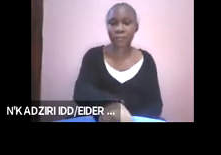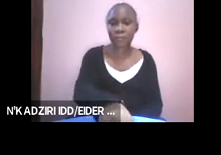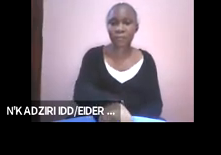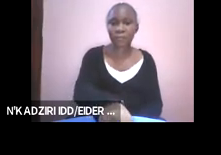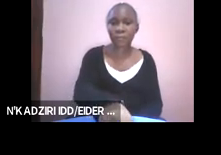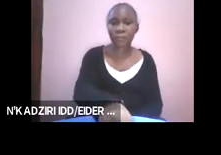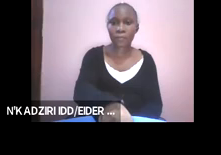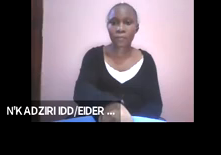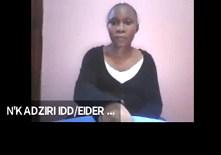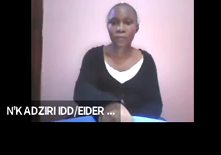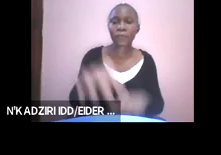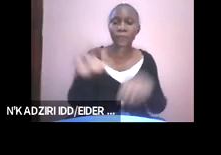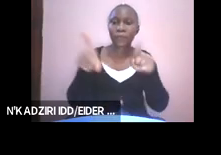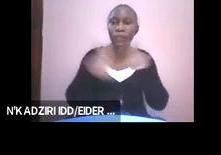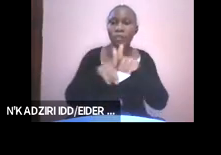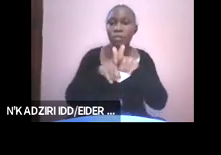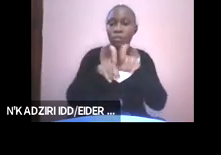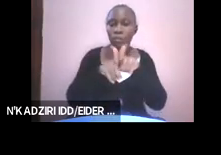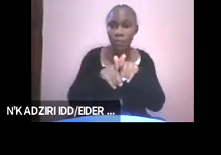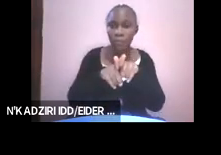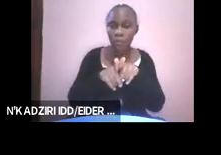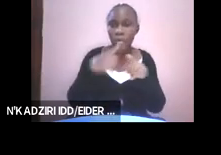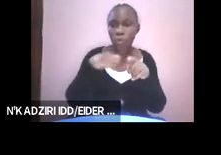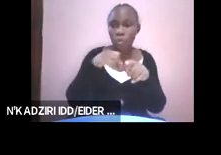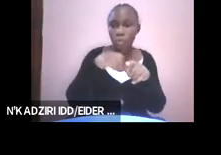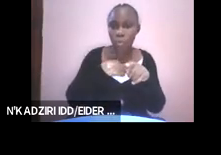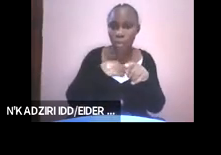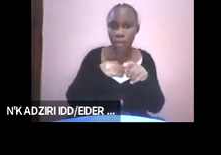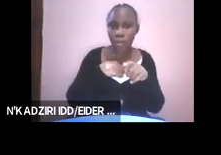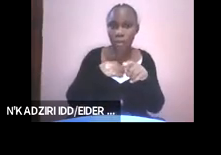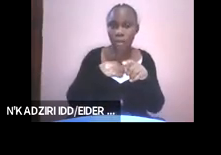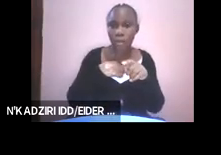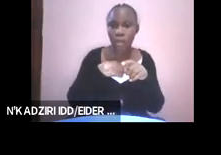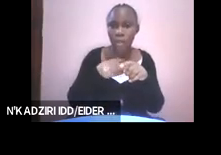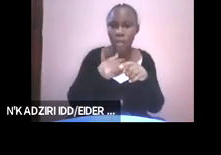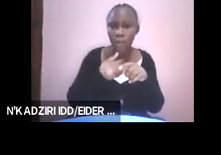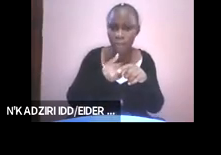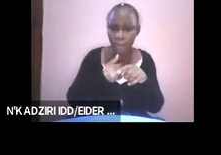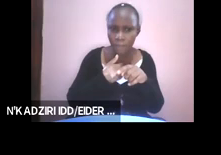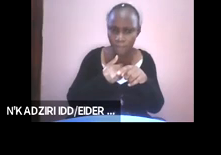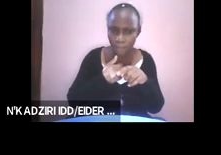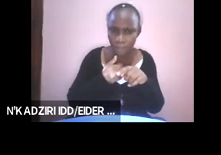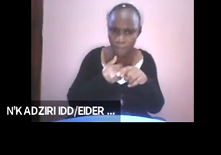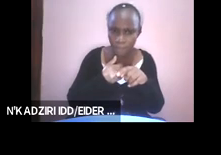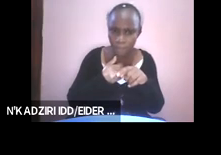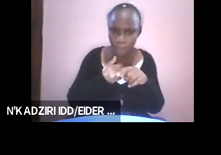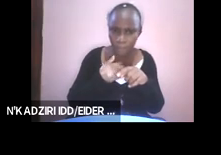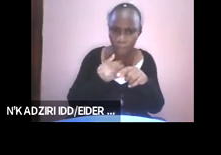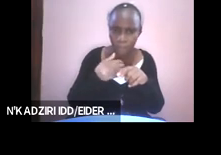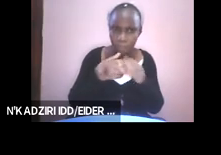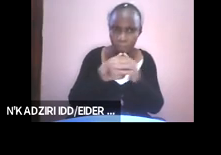also, since we're kind of trilingual, also we have Nabil here who is multilingual himself.